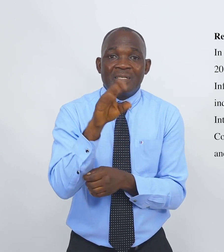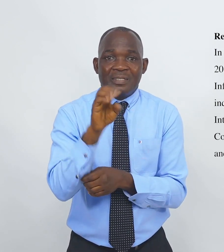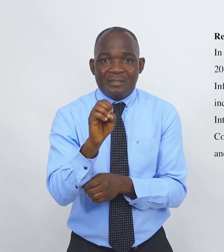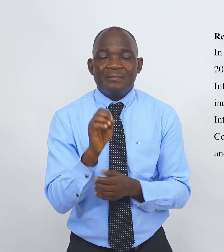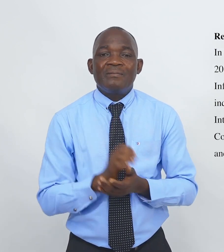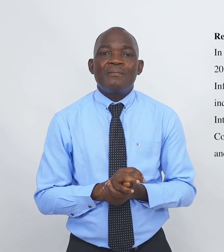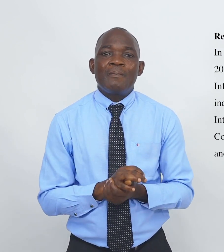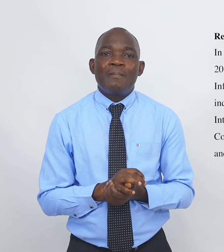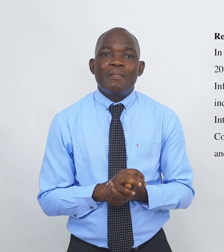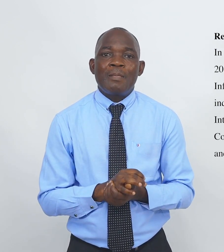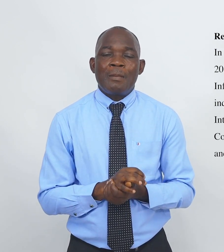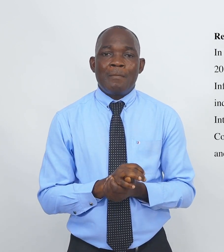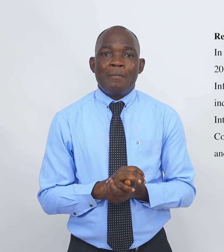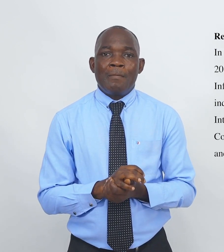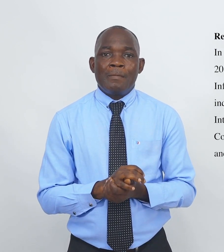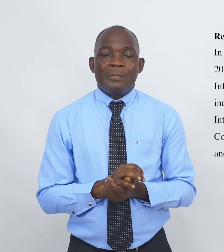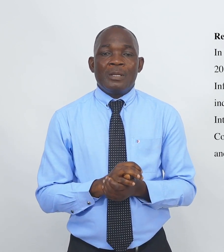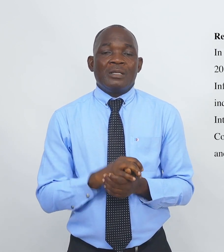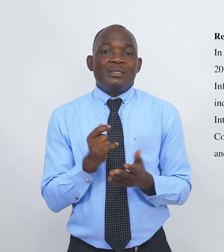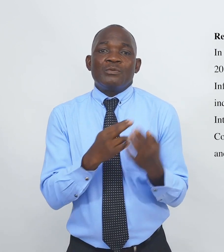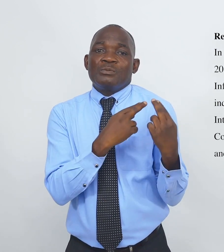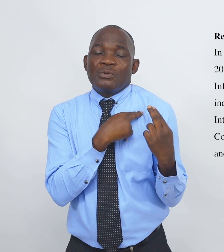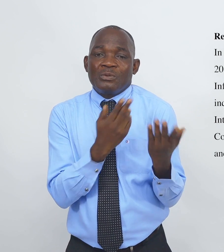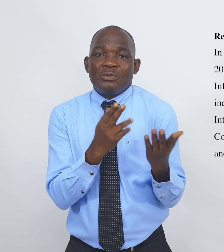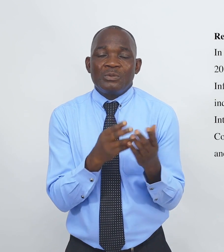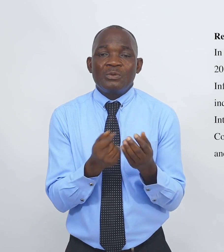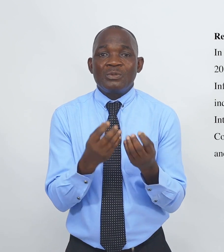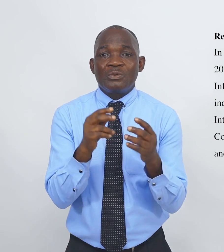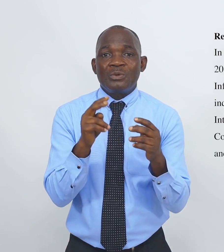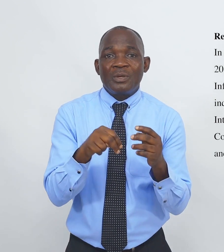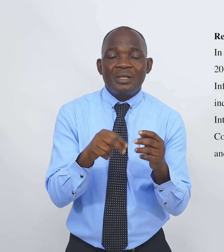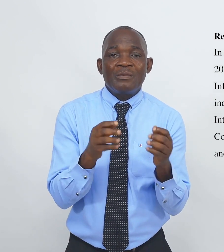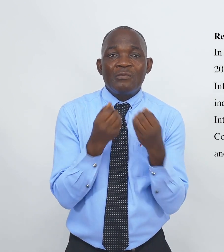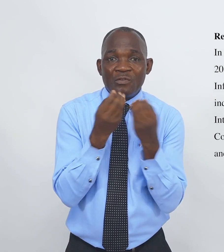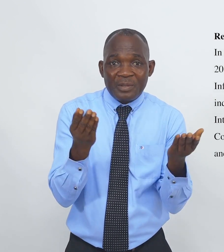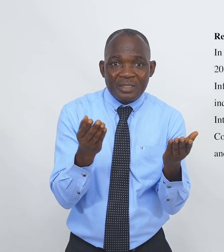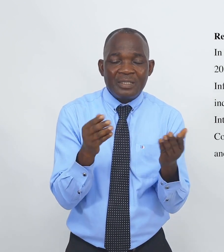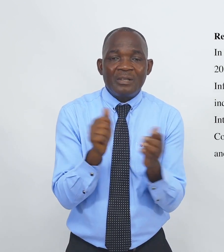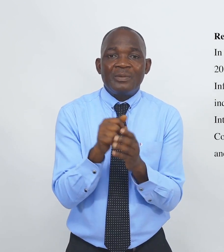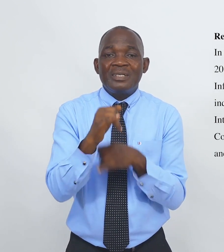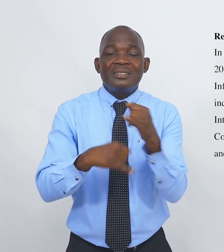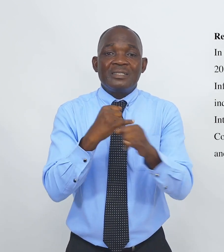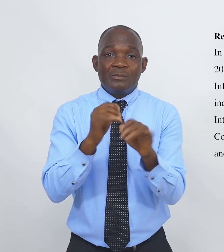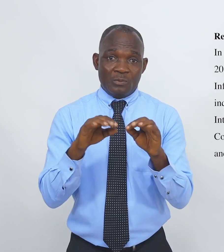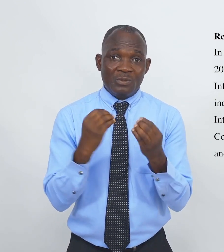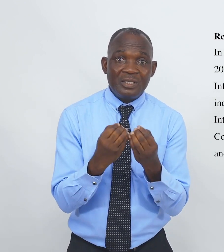SEC. It responds to inquiries and requests for information from the International Organization of